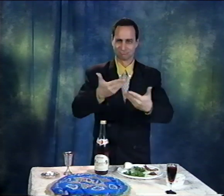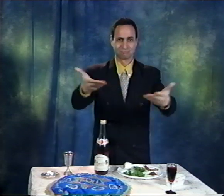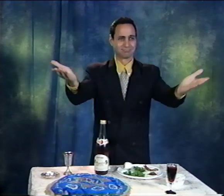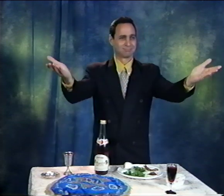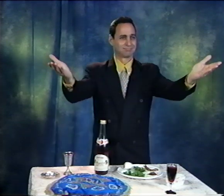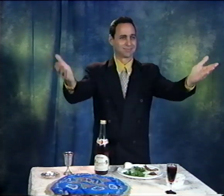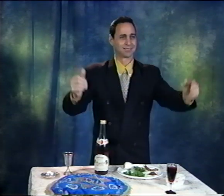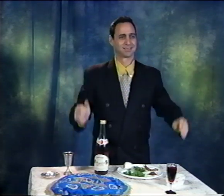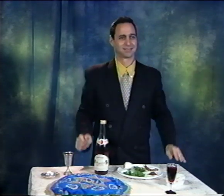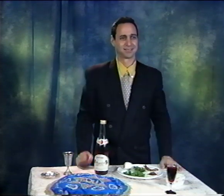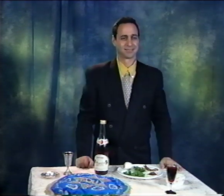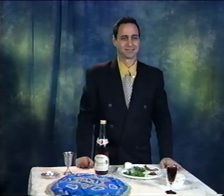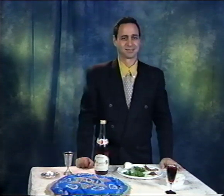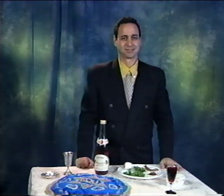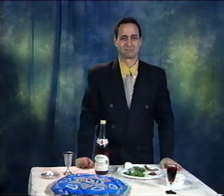Enjoy.